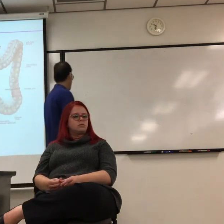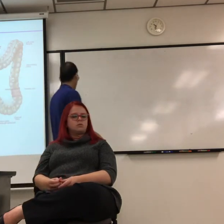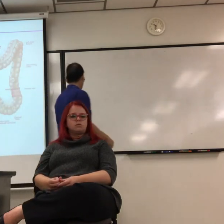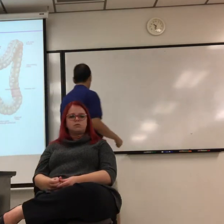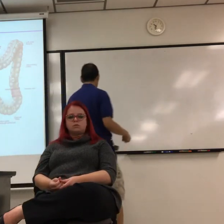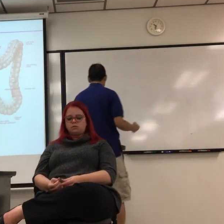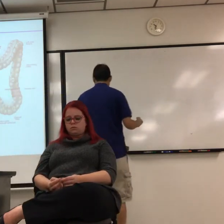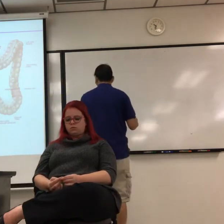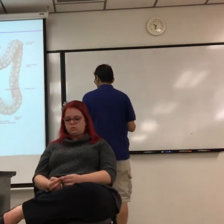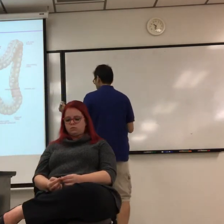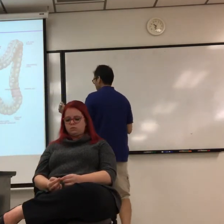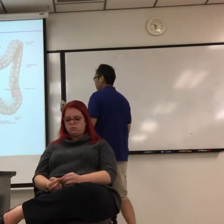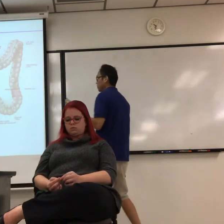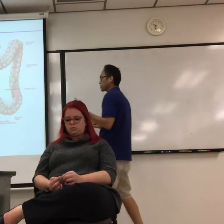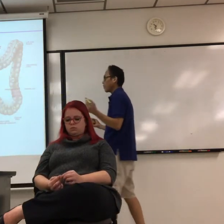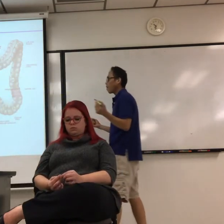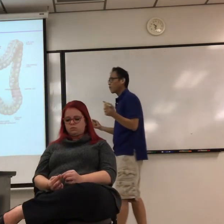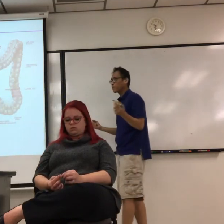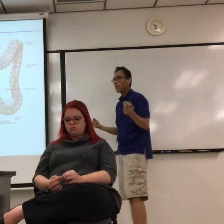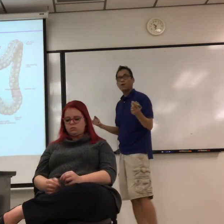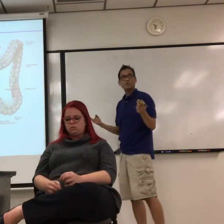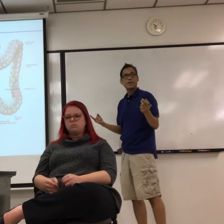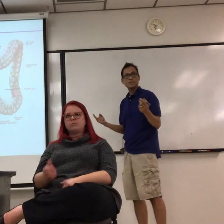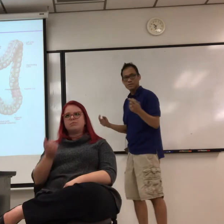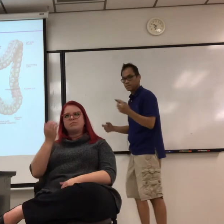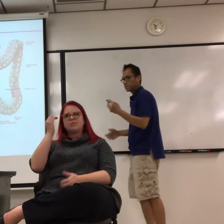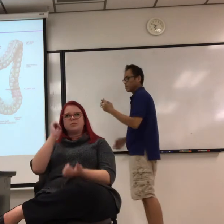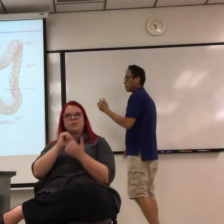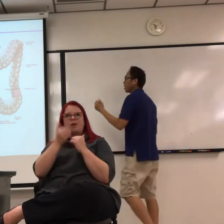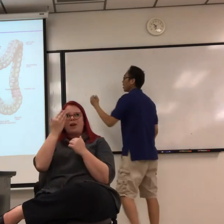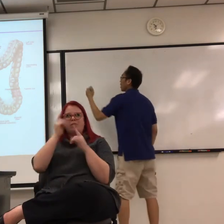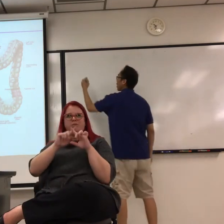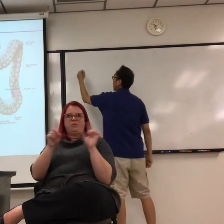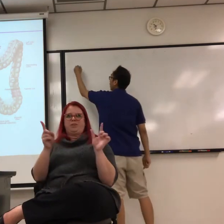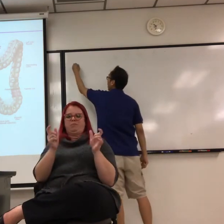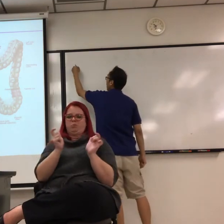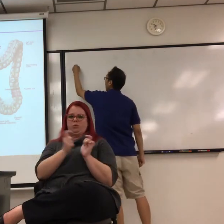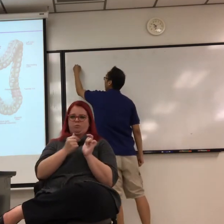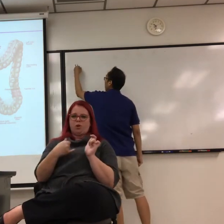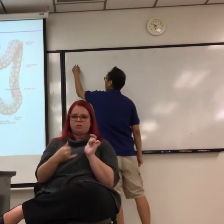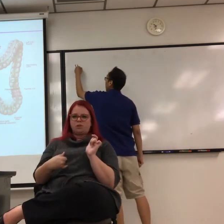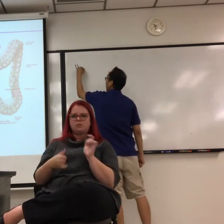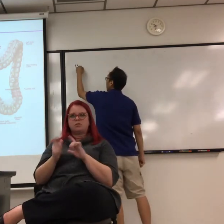How can you tell small from large intestine?